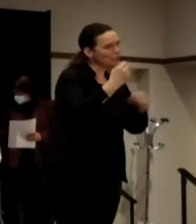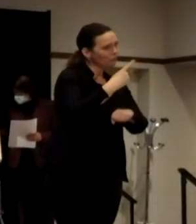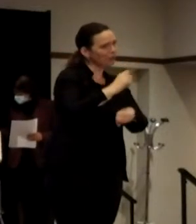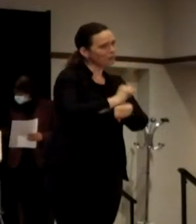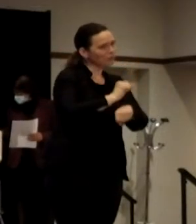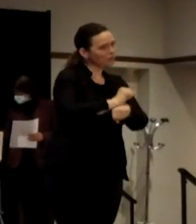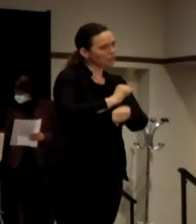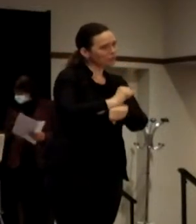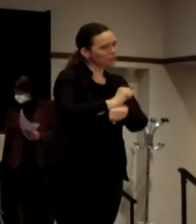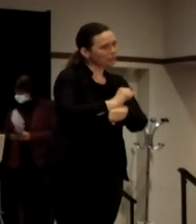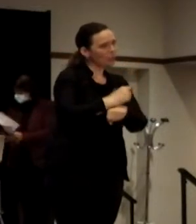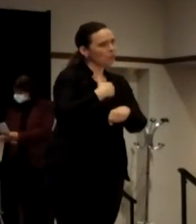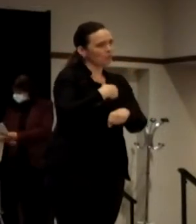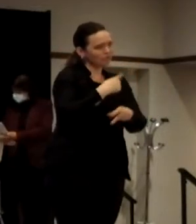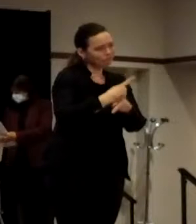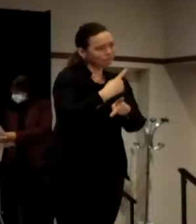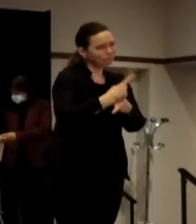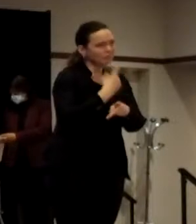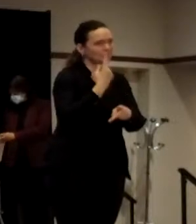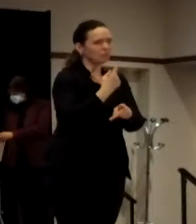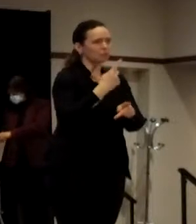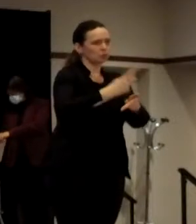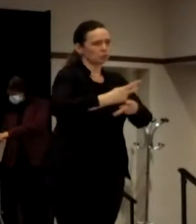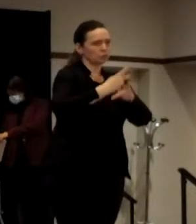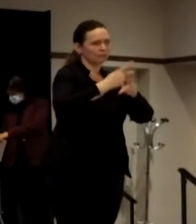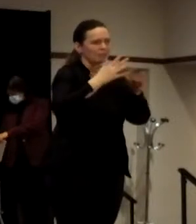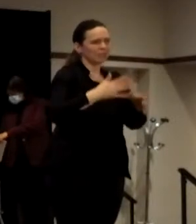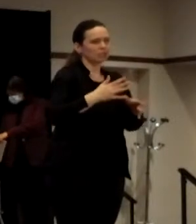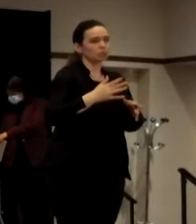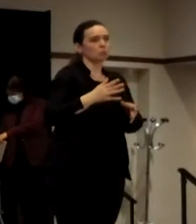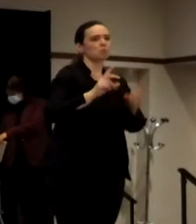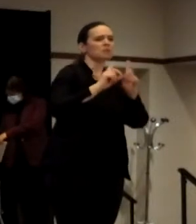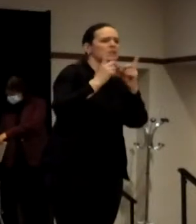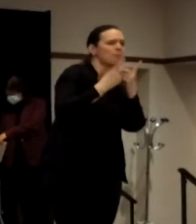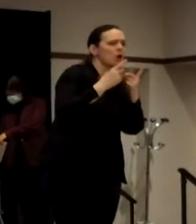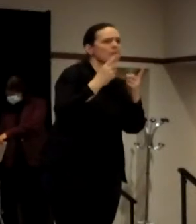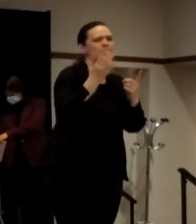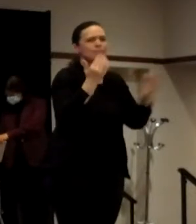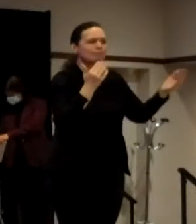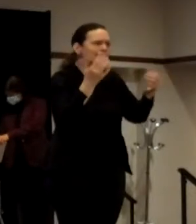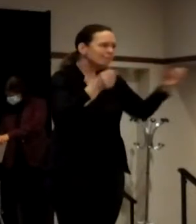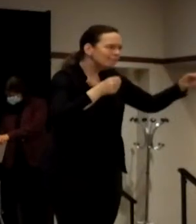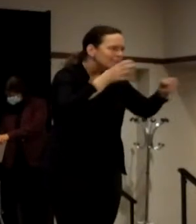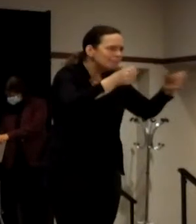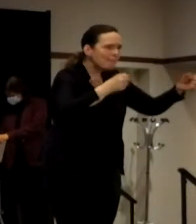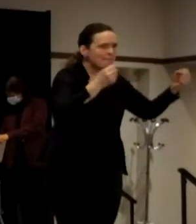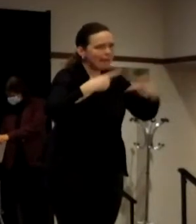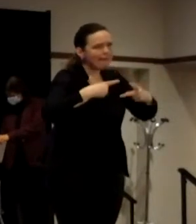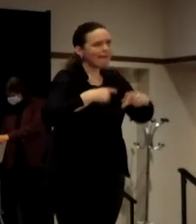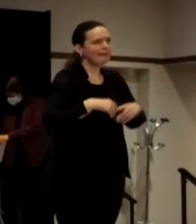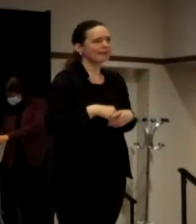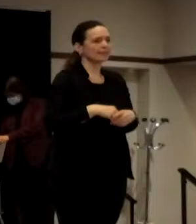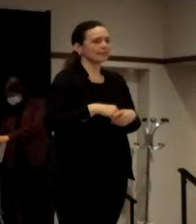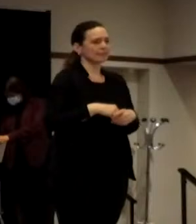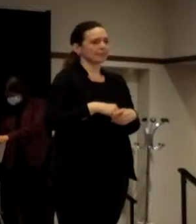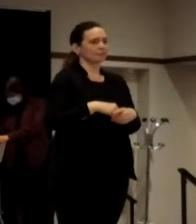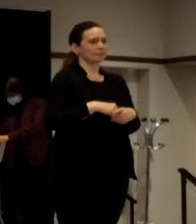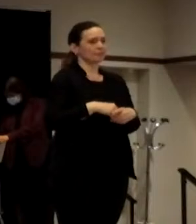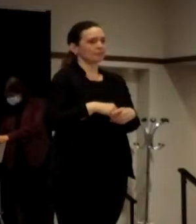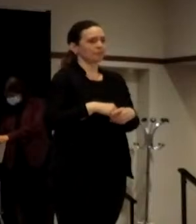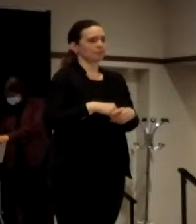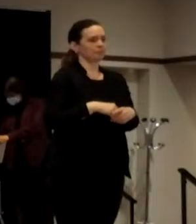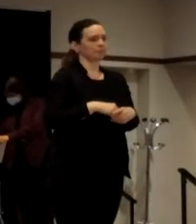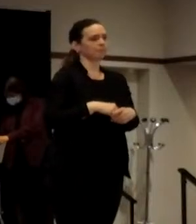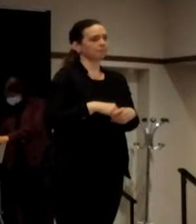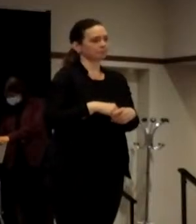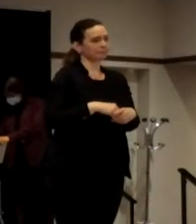be able to, in some of the departments, be able to make modifications for folks who have